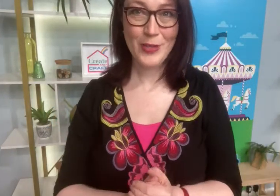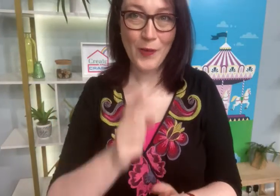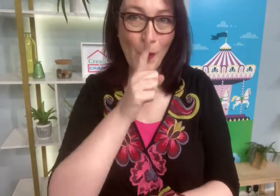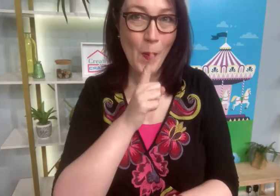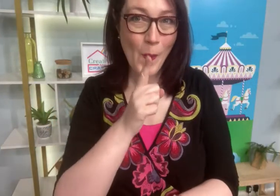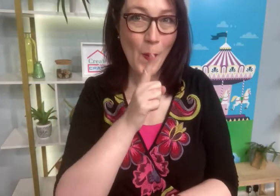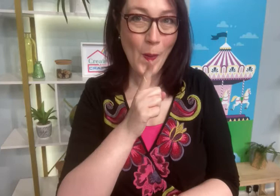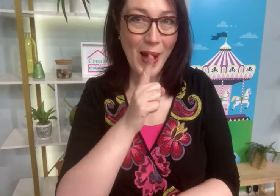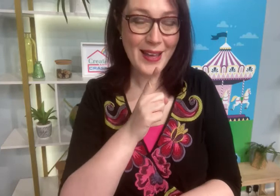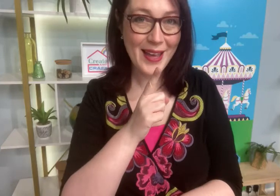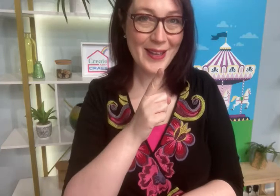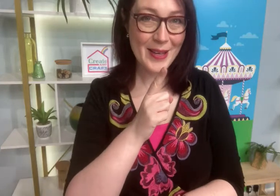getting ready. But so it's good fun.